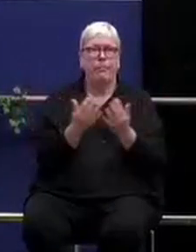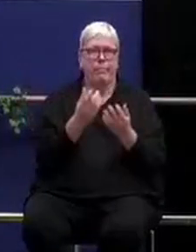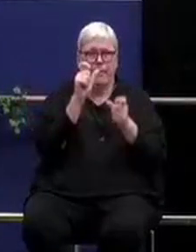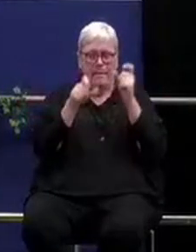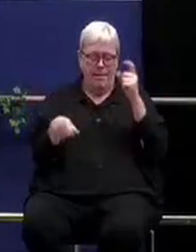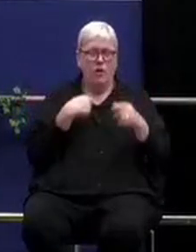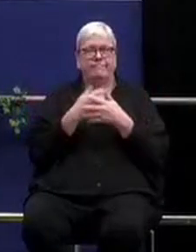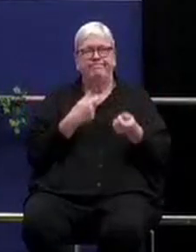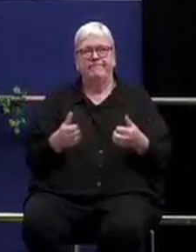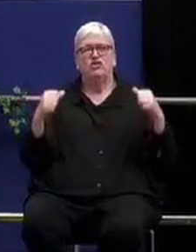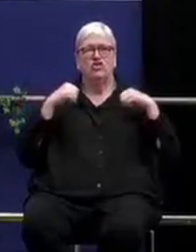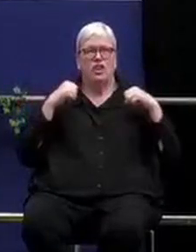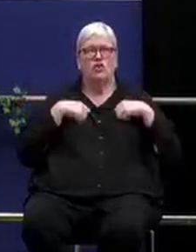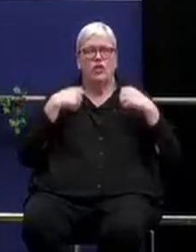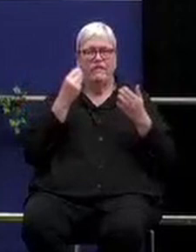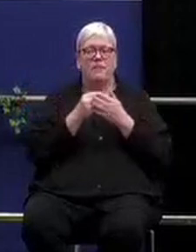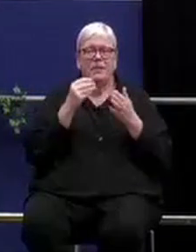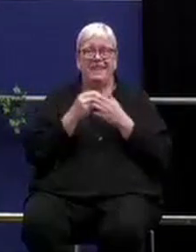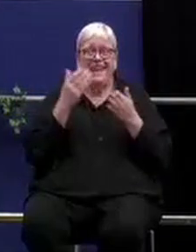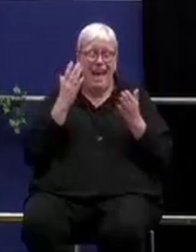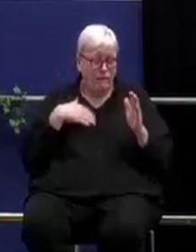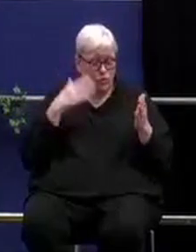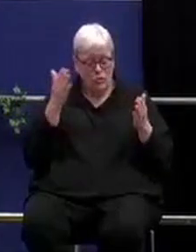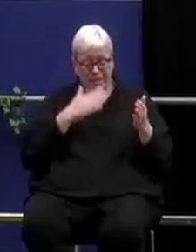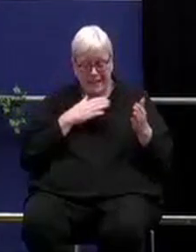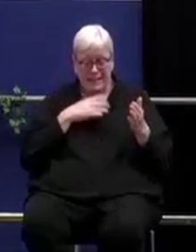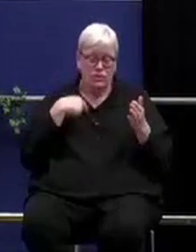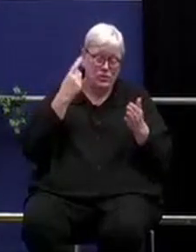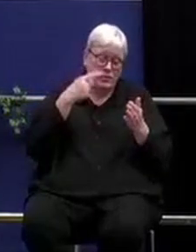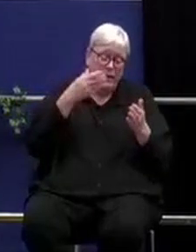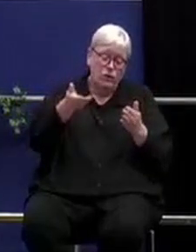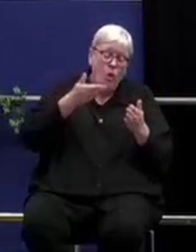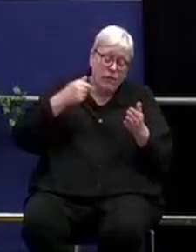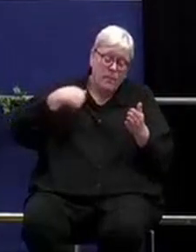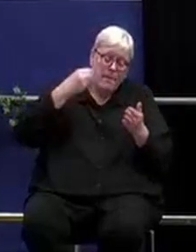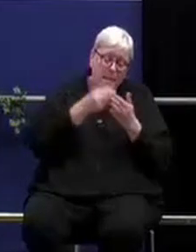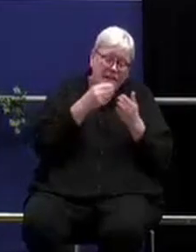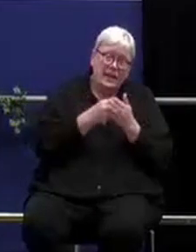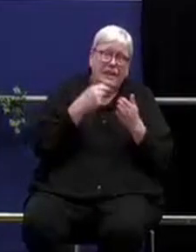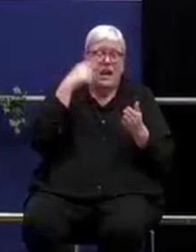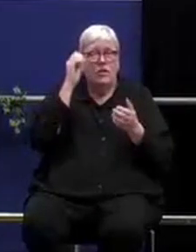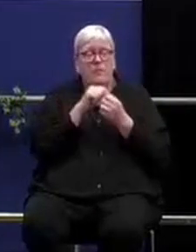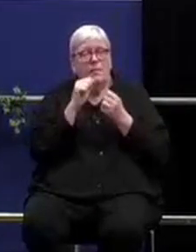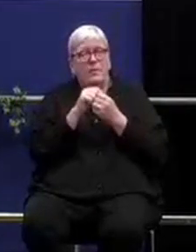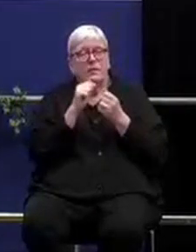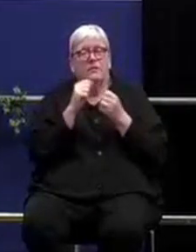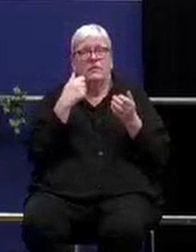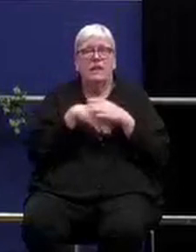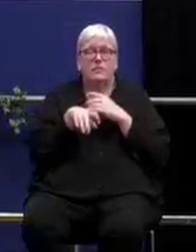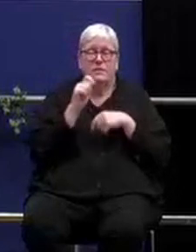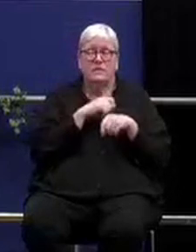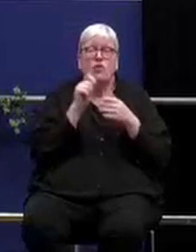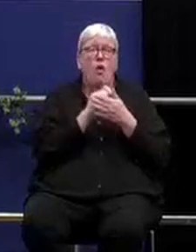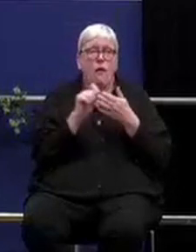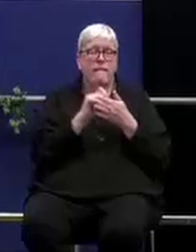the money, to give them some money to put an offer in. So I remember when we got to proof stage and I was in the Hodder offices